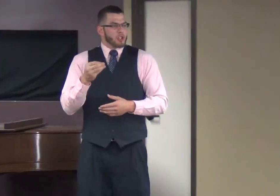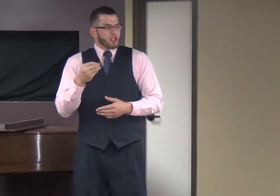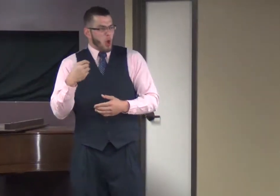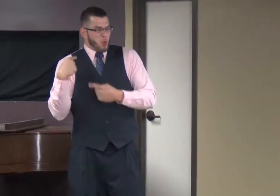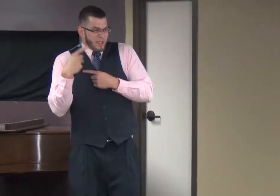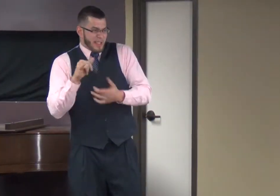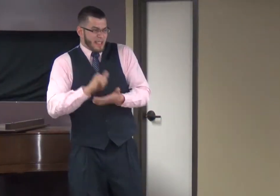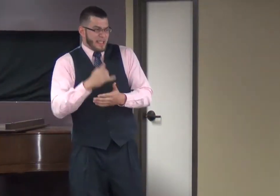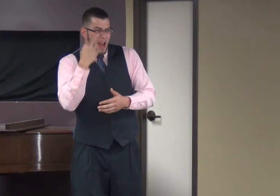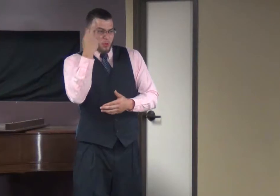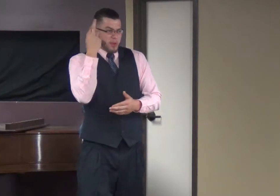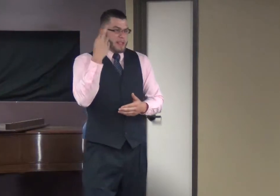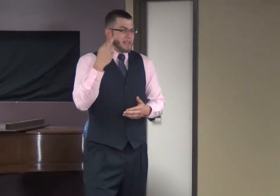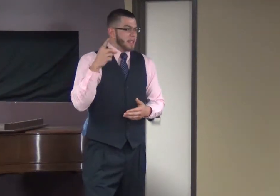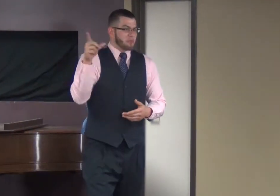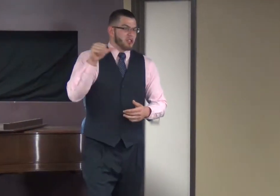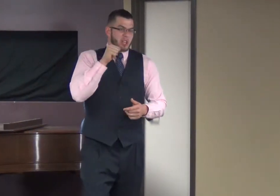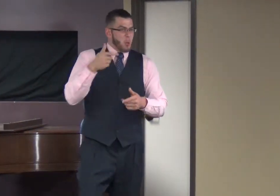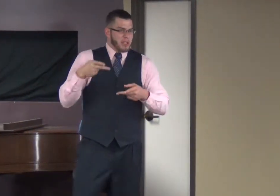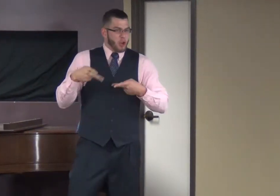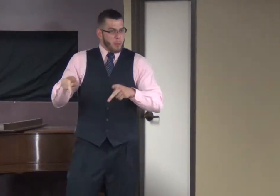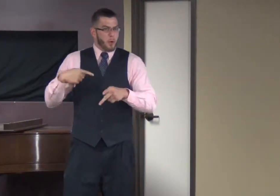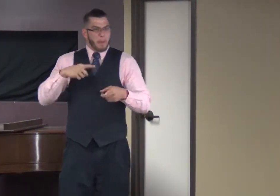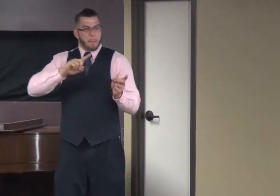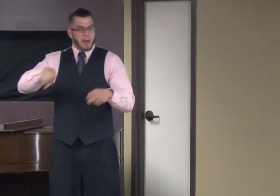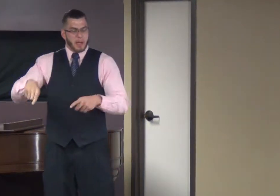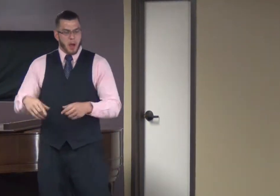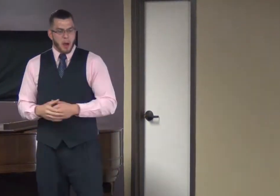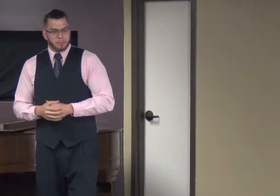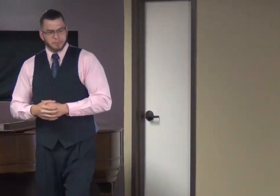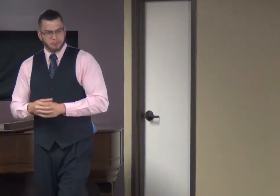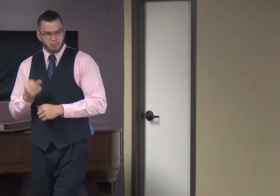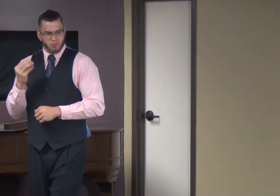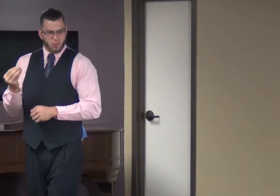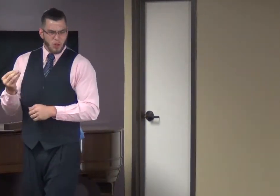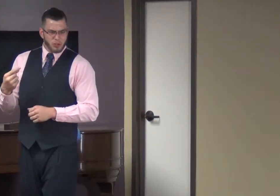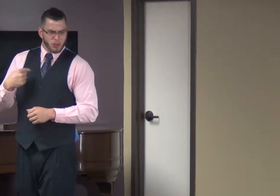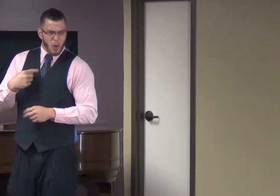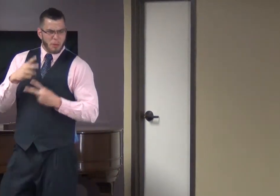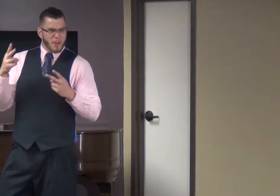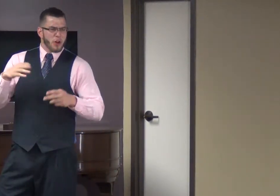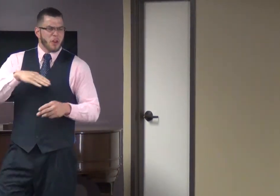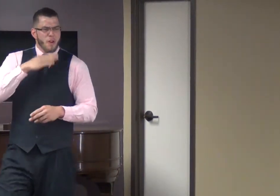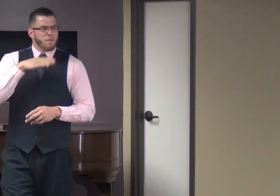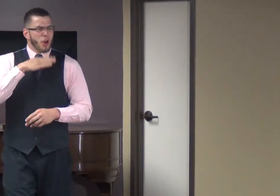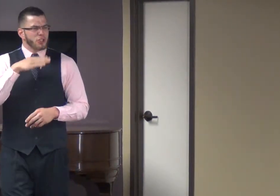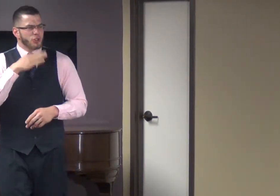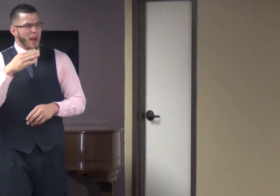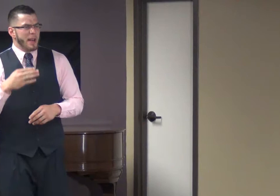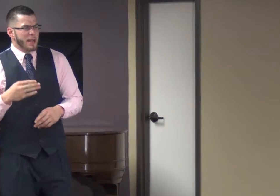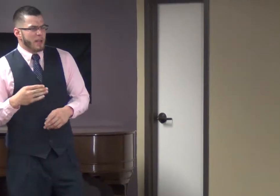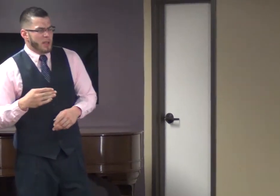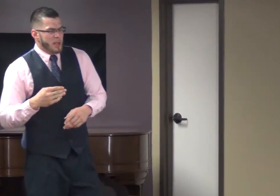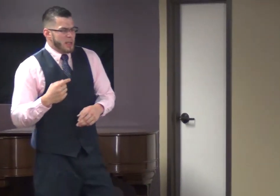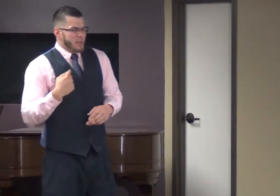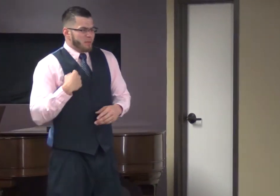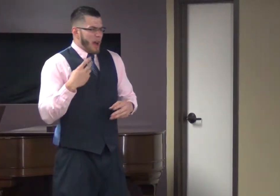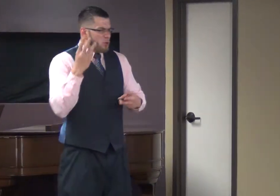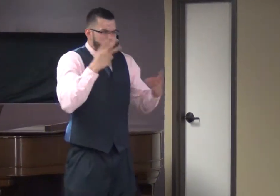So since that reason, she wasn't going to permit me to come. So I was very frustrated. I was